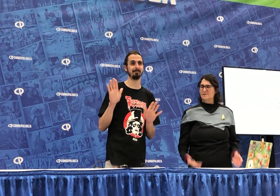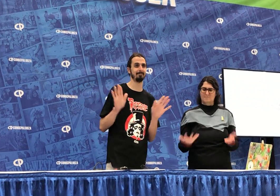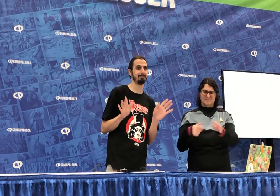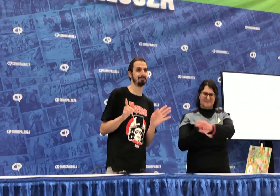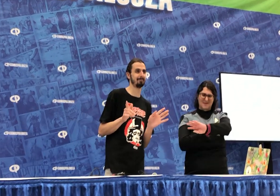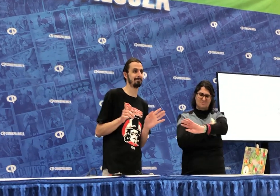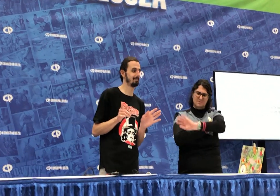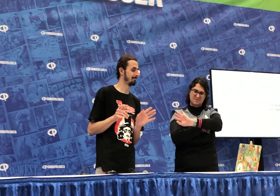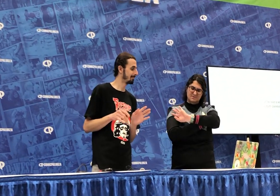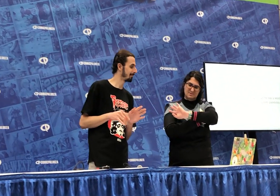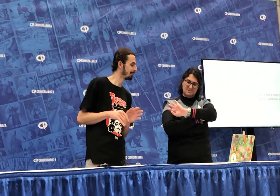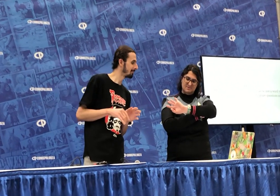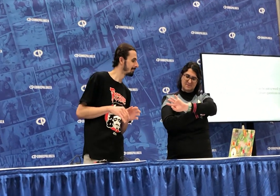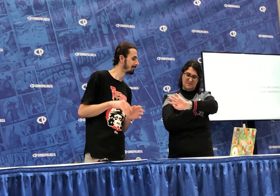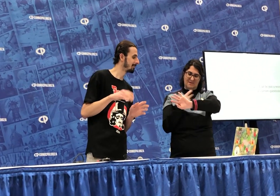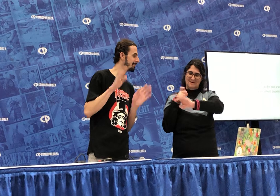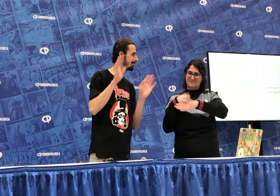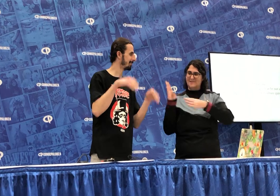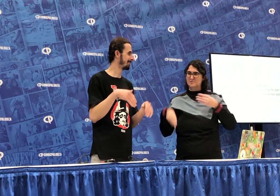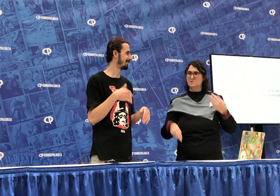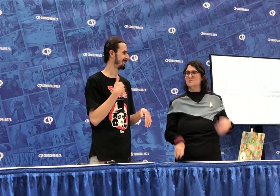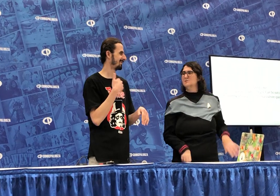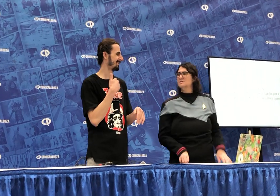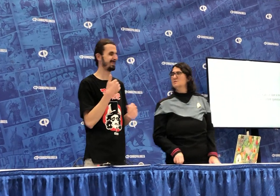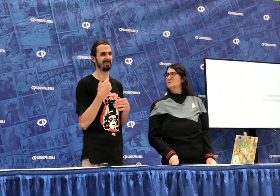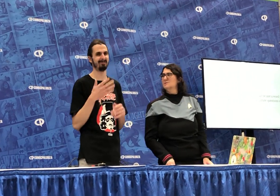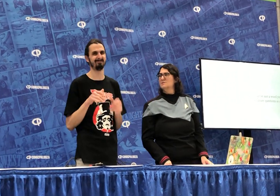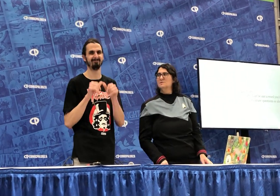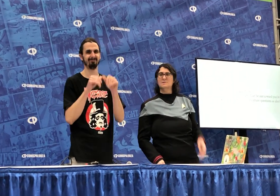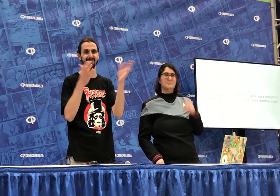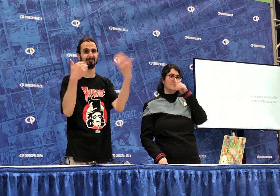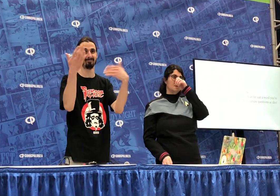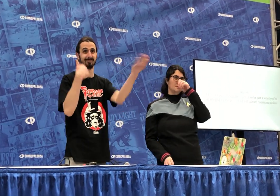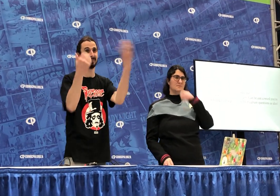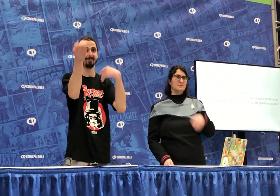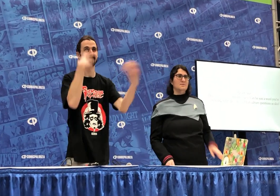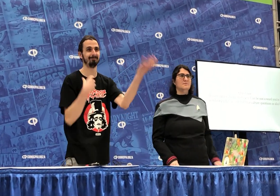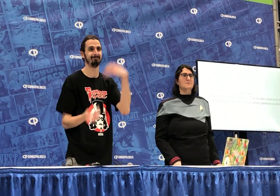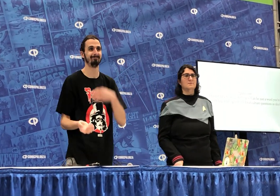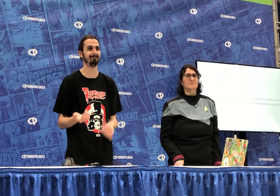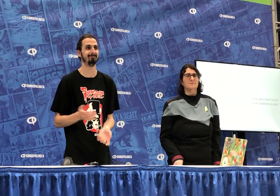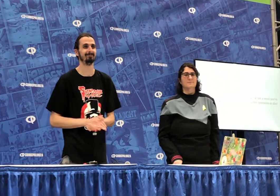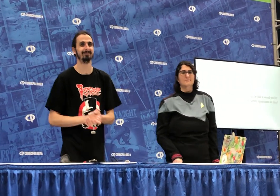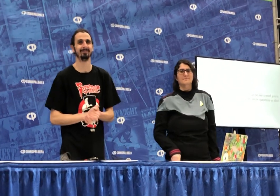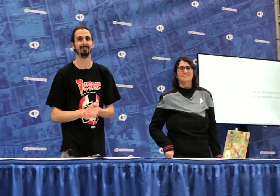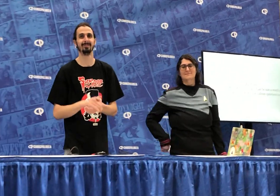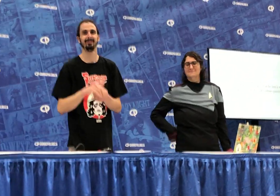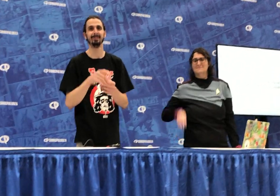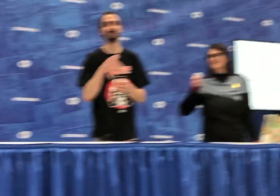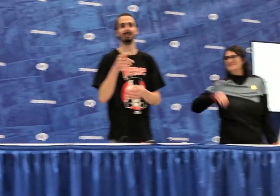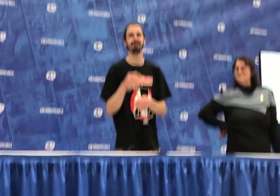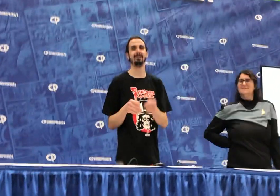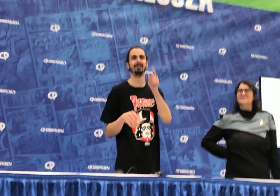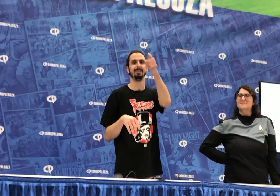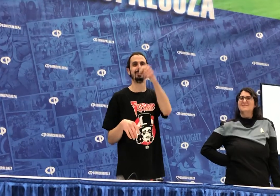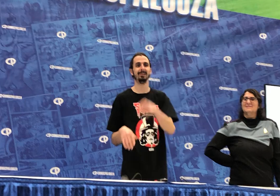All right, other questions? Sarah said, well, what time is it? No, it's almost time to finish. All right, so we can keep going. Come on, what else you got?